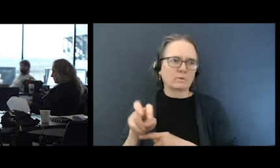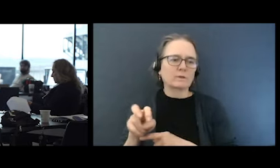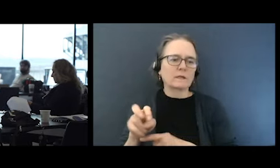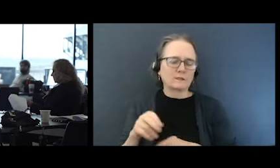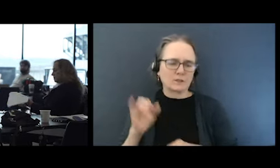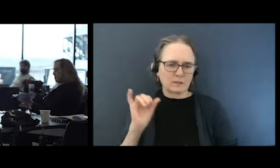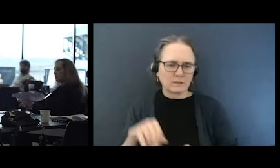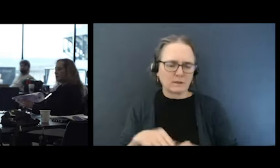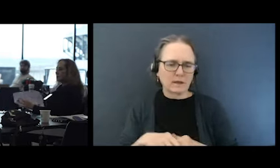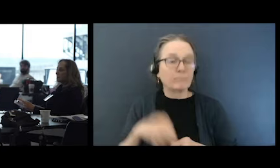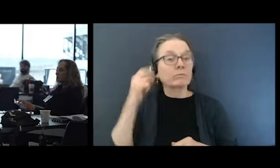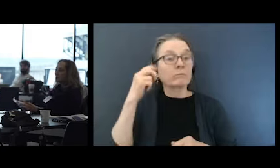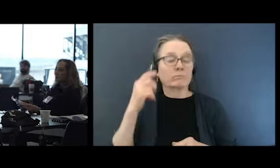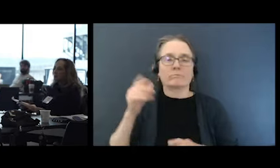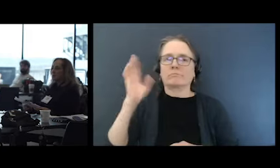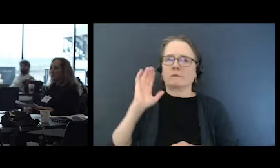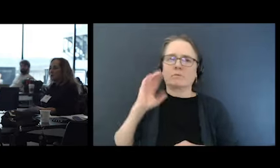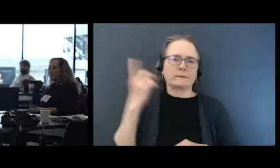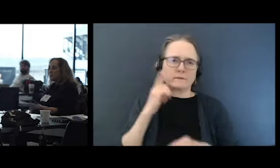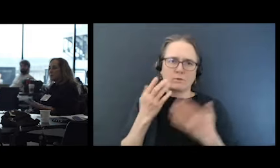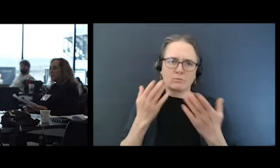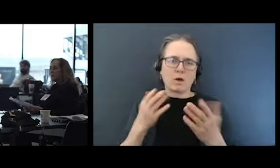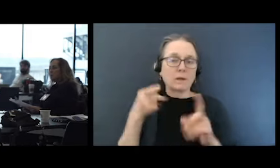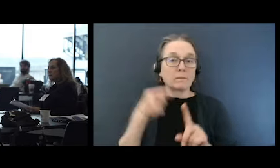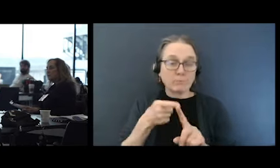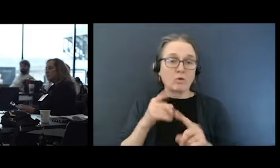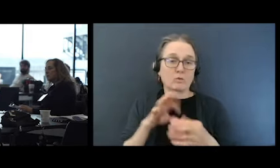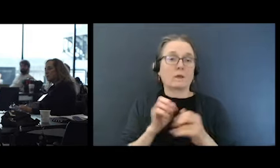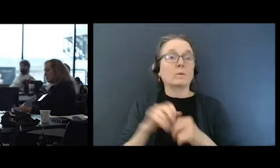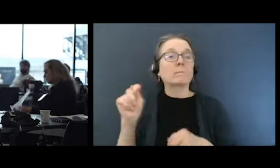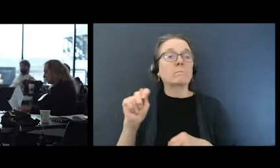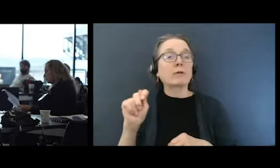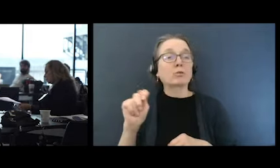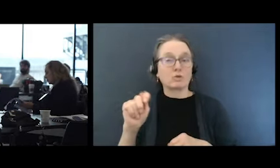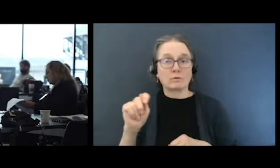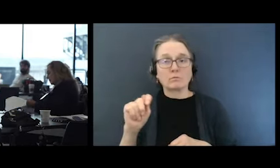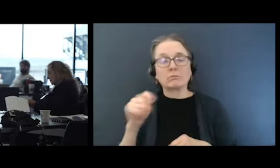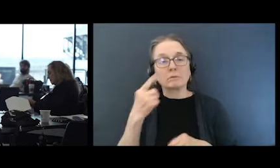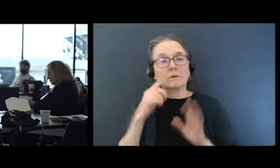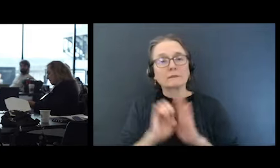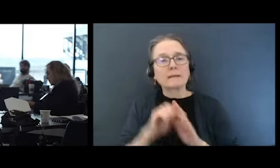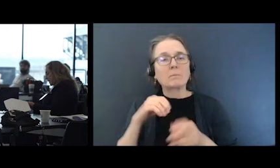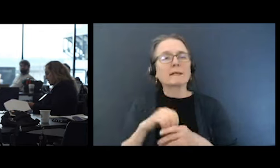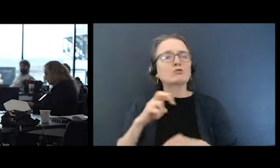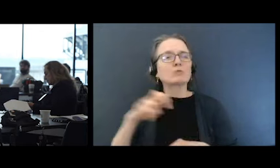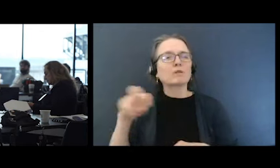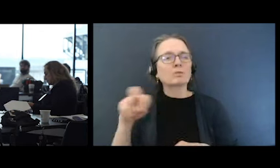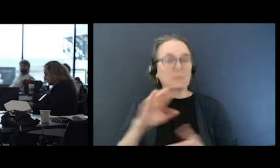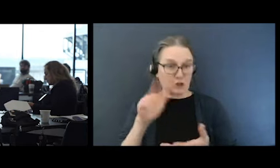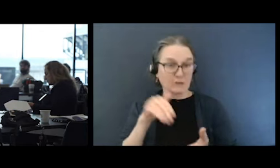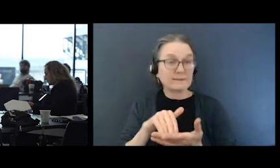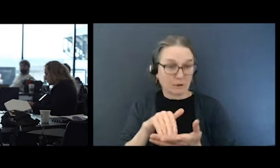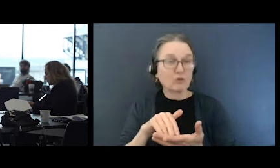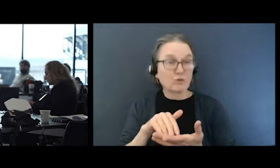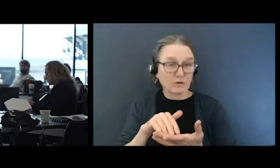there was a point brought up about like the bathrooms at like transportation centers, and